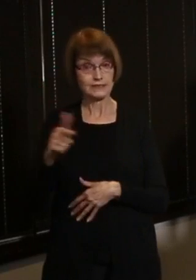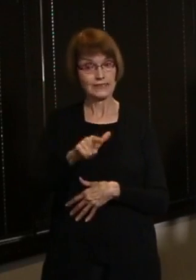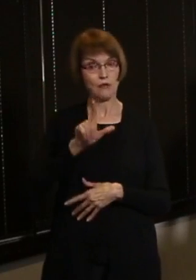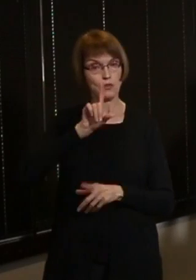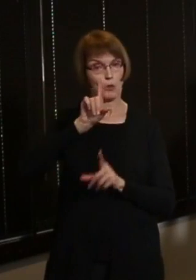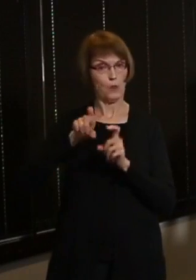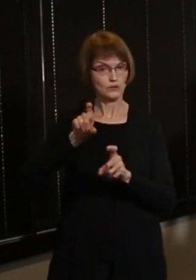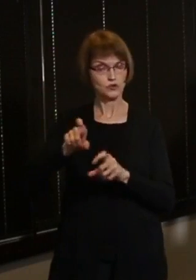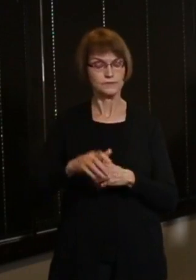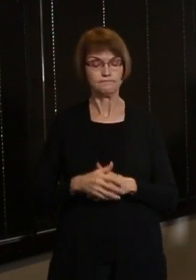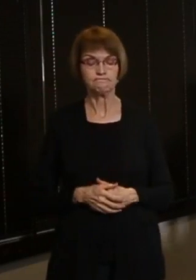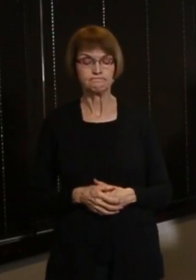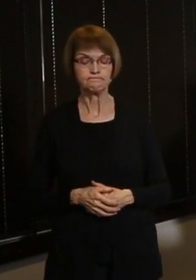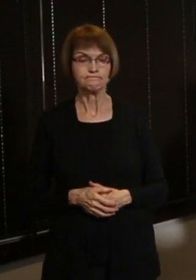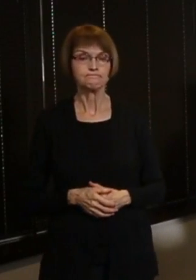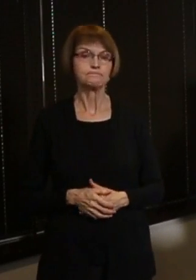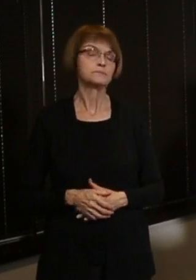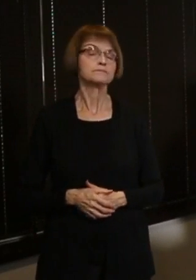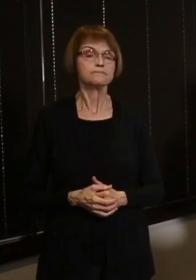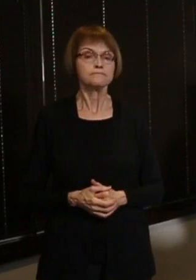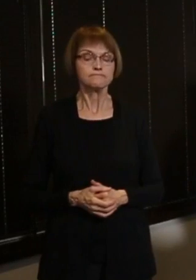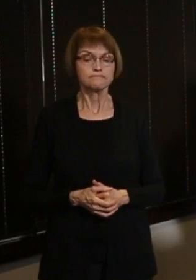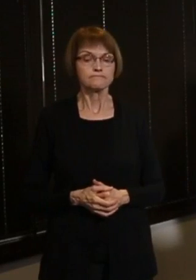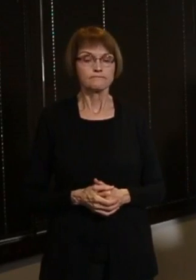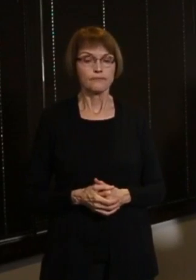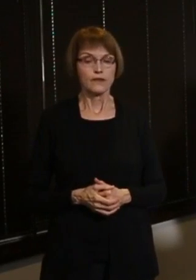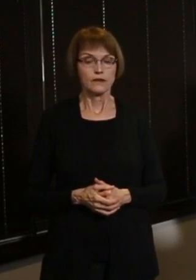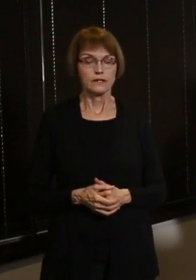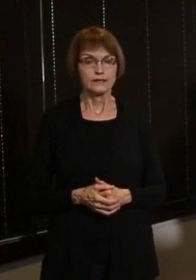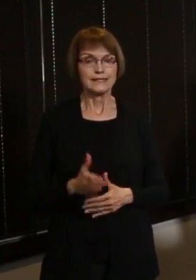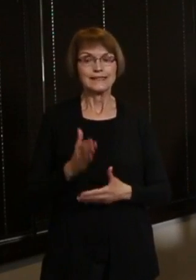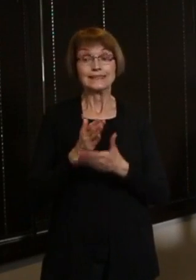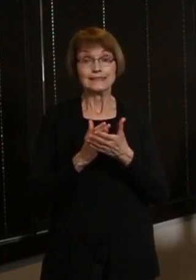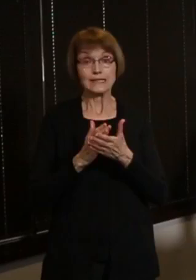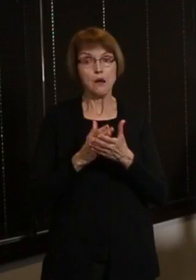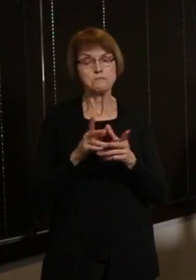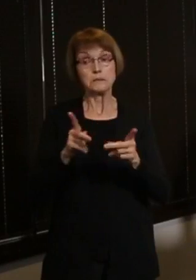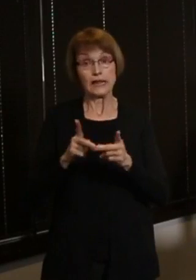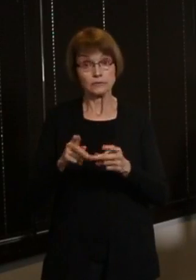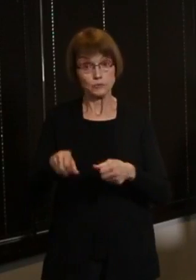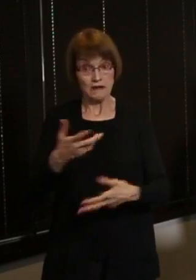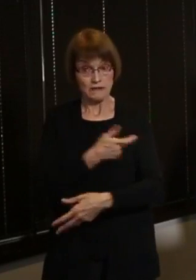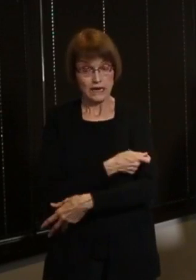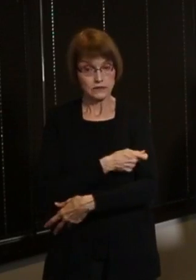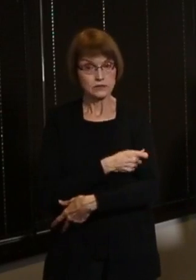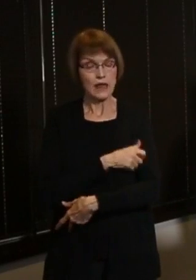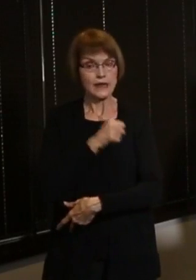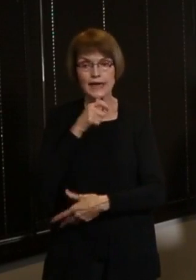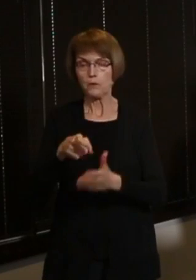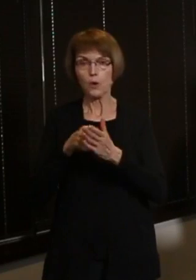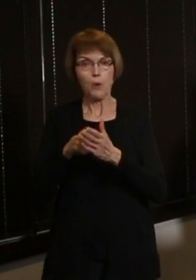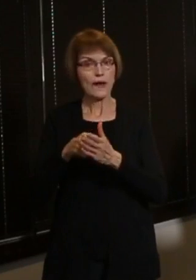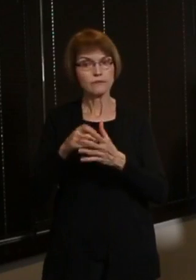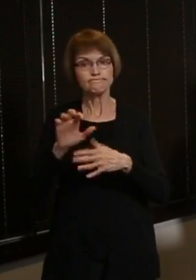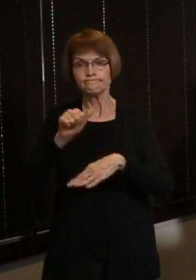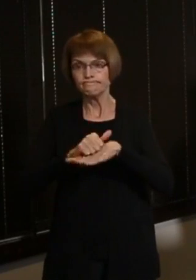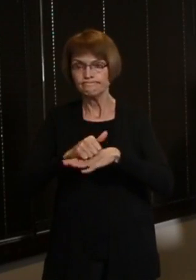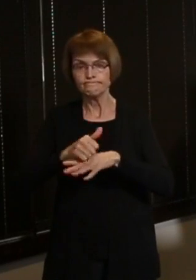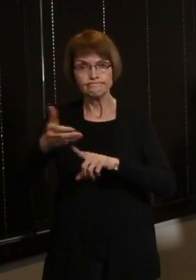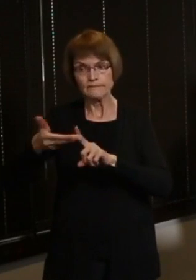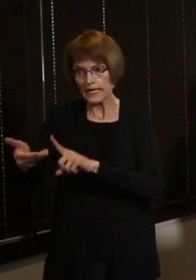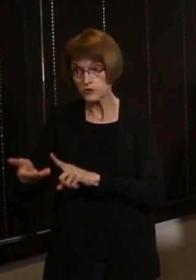questions from the media. Some vaccinators are not requiring invitations anymore, and some are